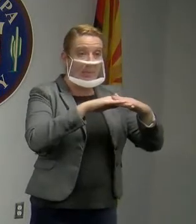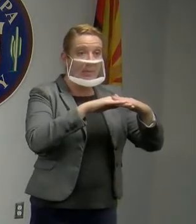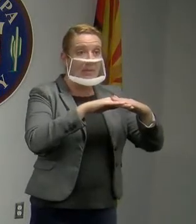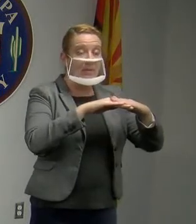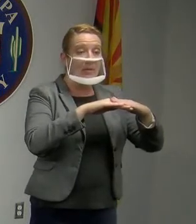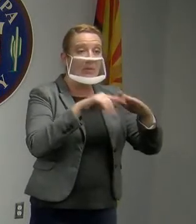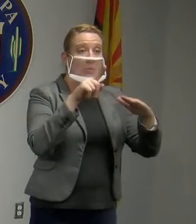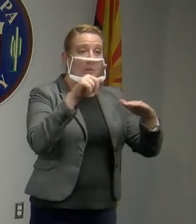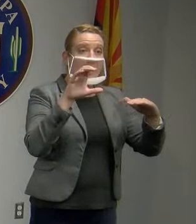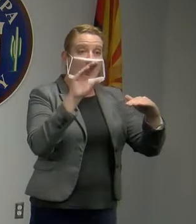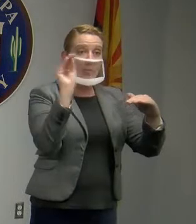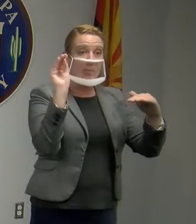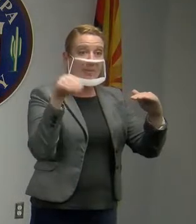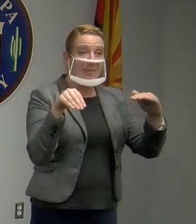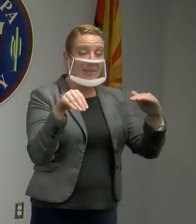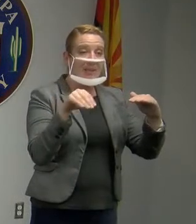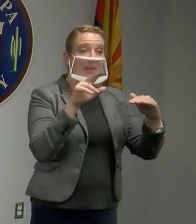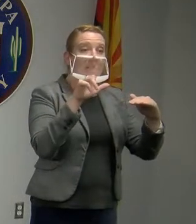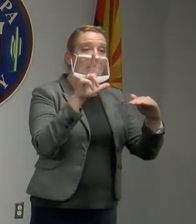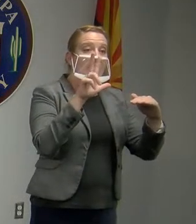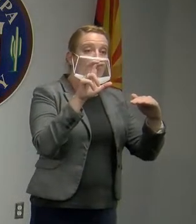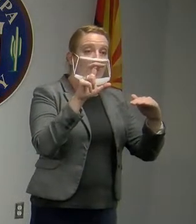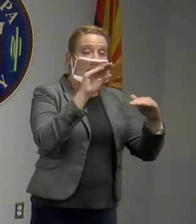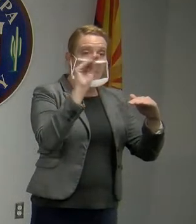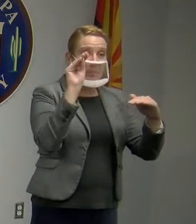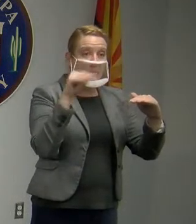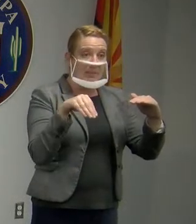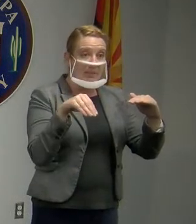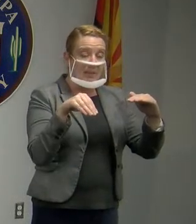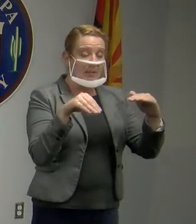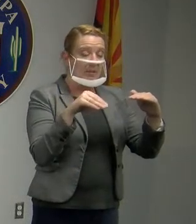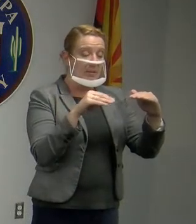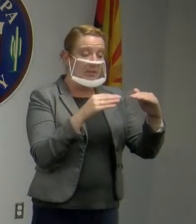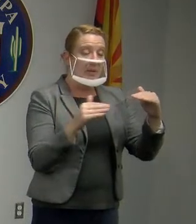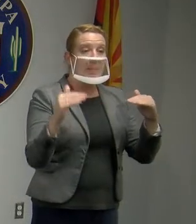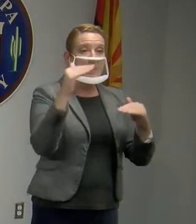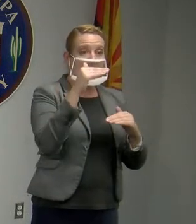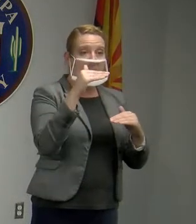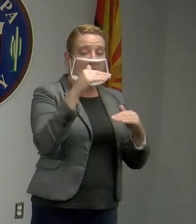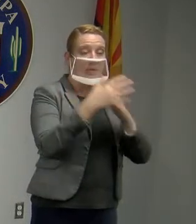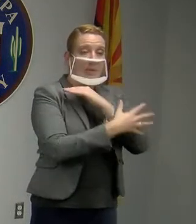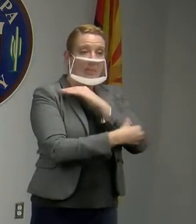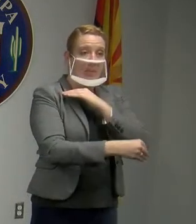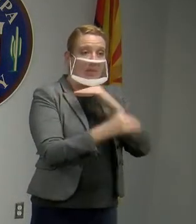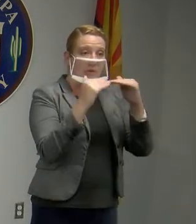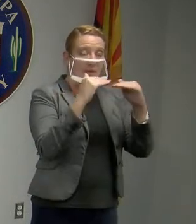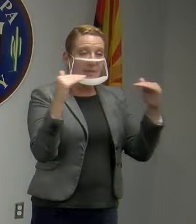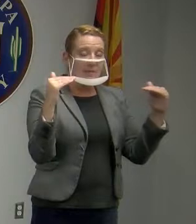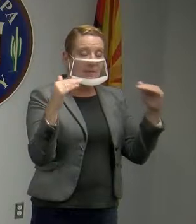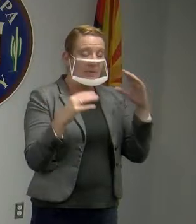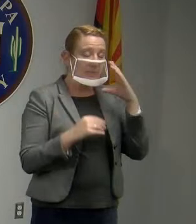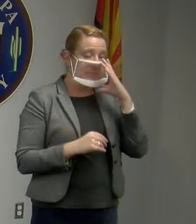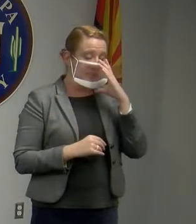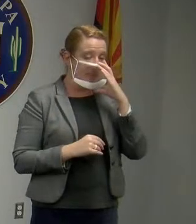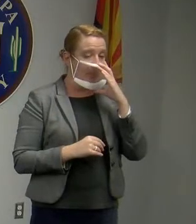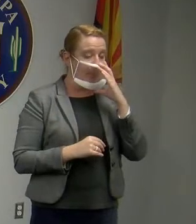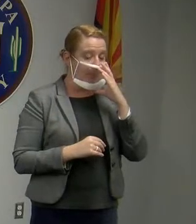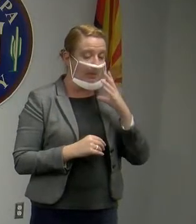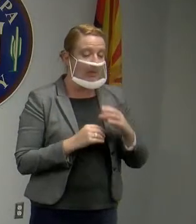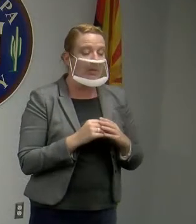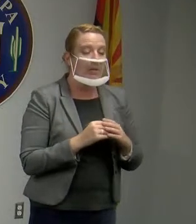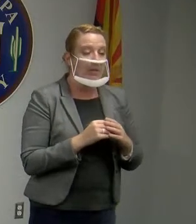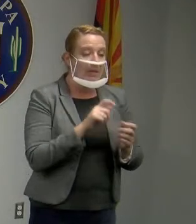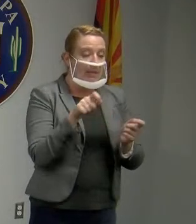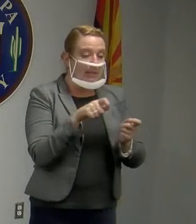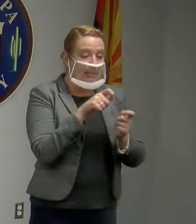median income, which is equivalent to 300% of the poverty level. We're going to pay set amounts of money. The calculations to